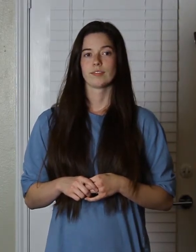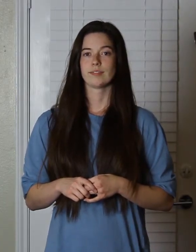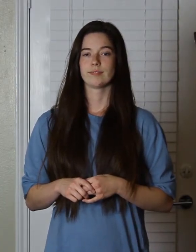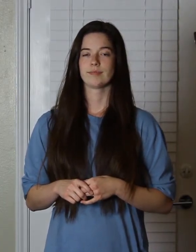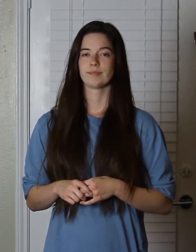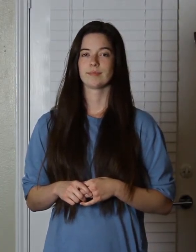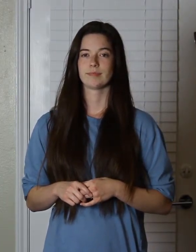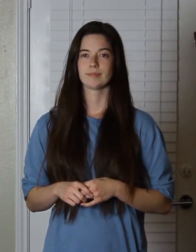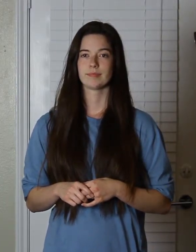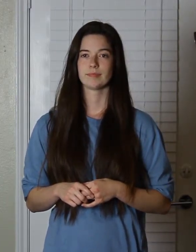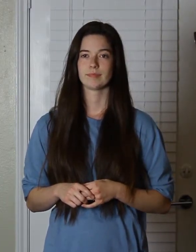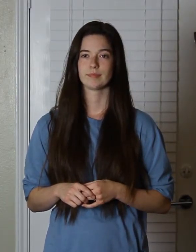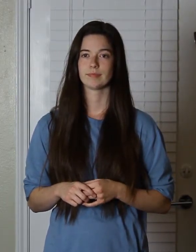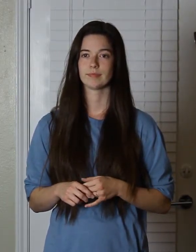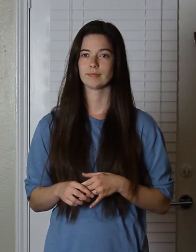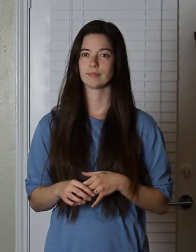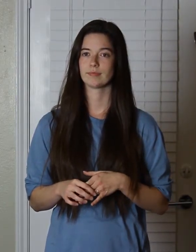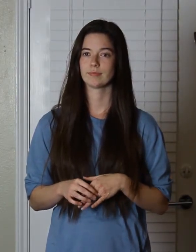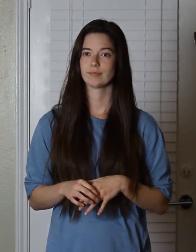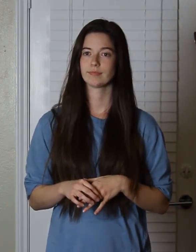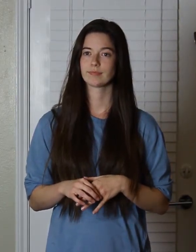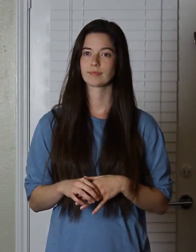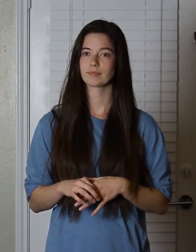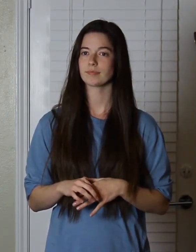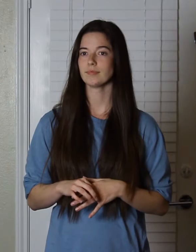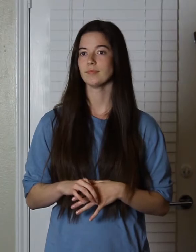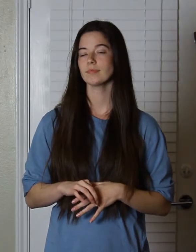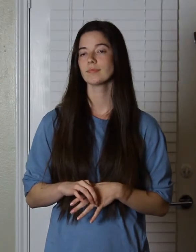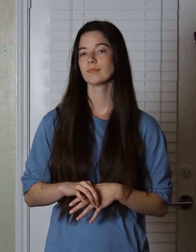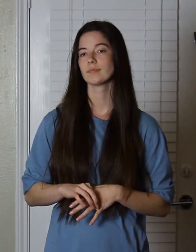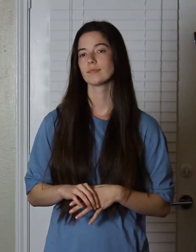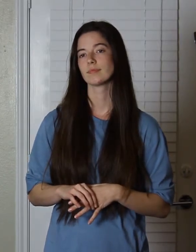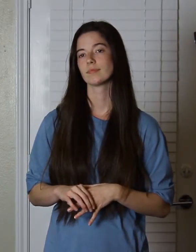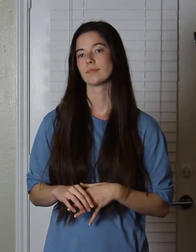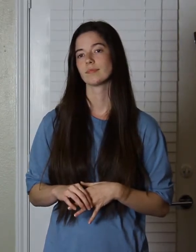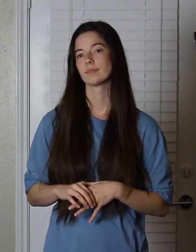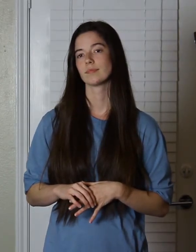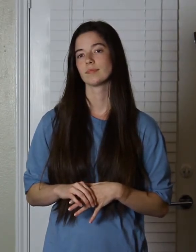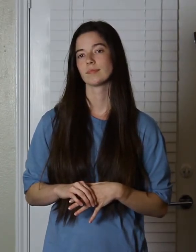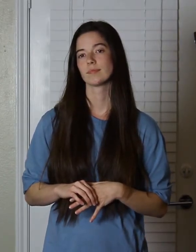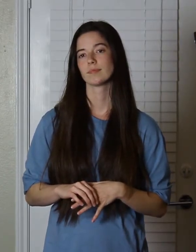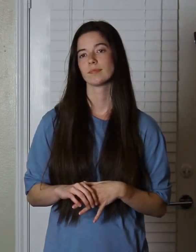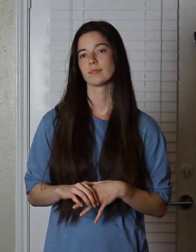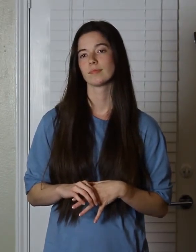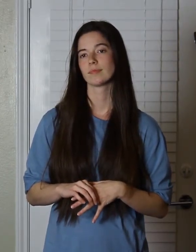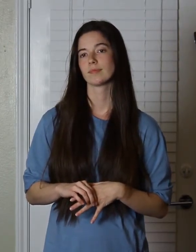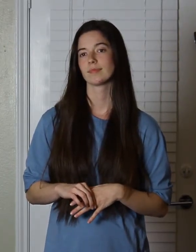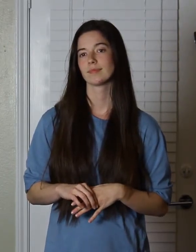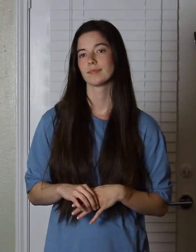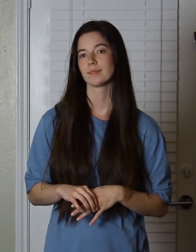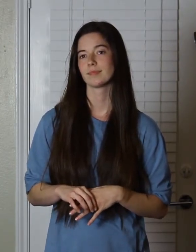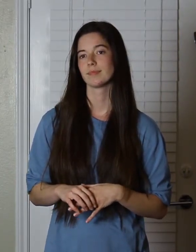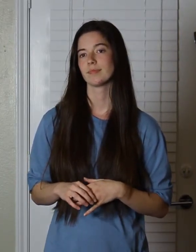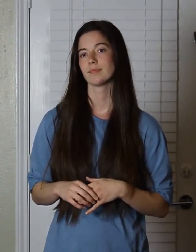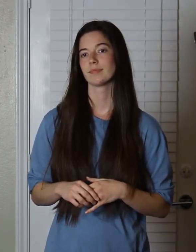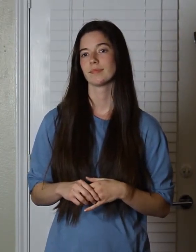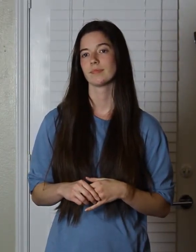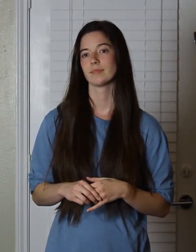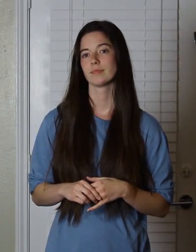paper. And then we'll discuss what each one means. Be sure to take careful notes from the overhead